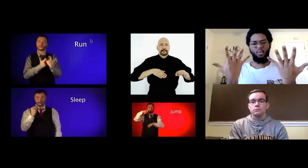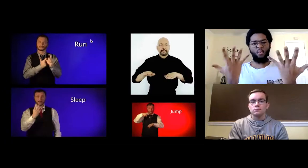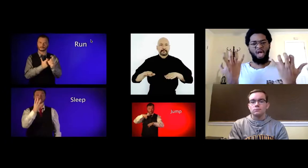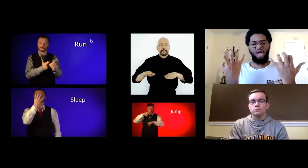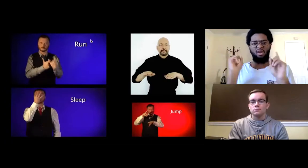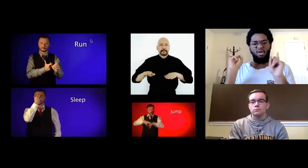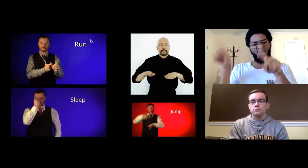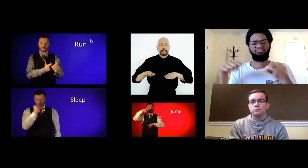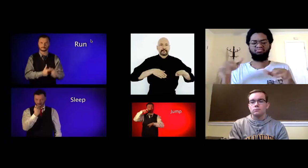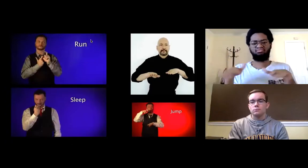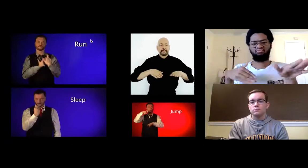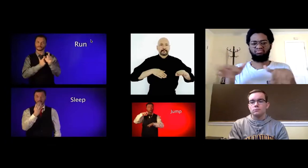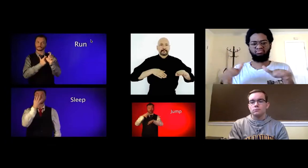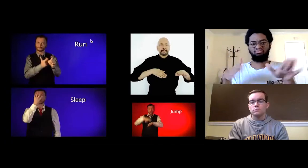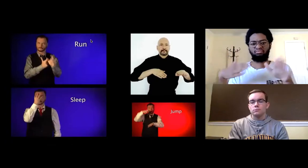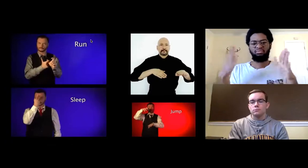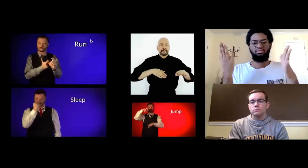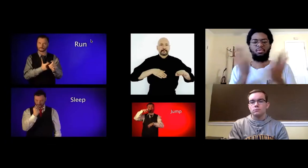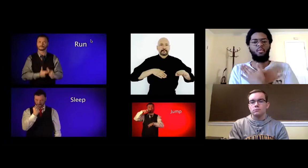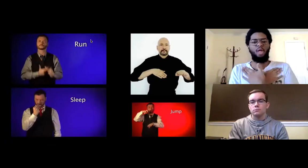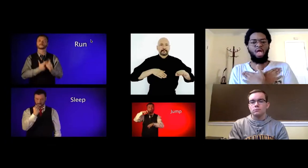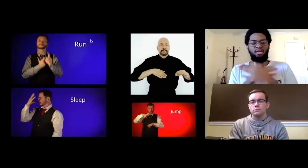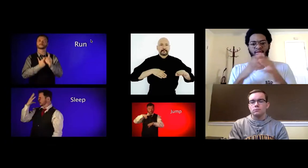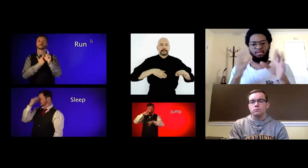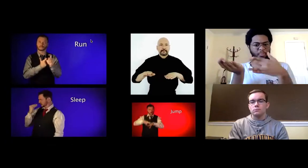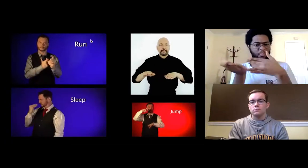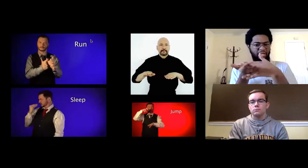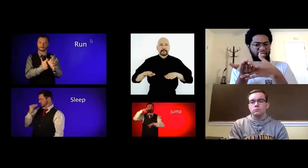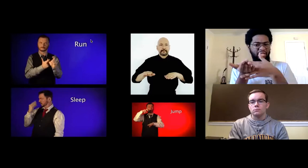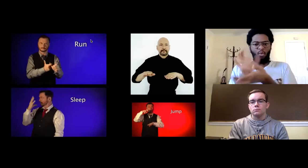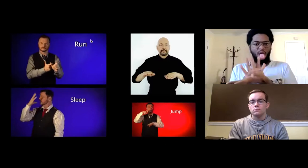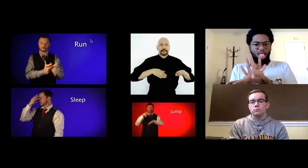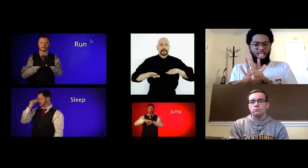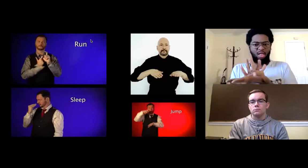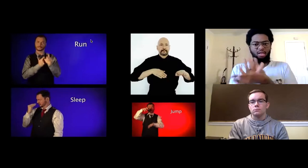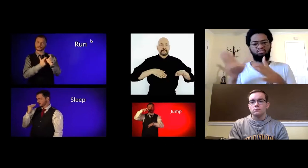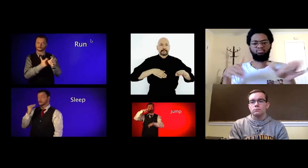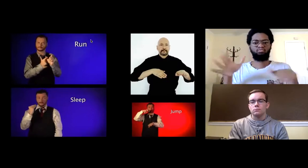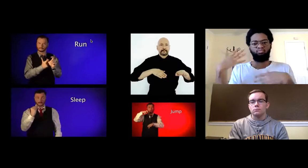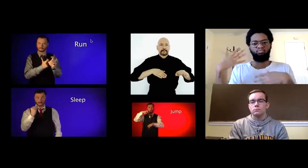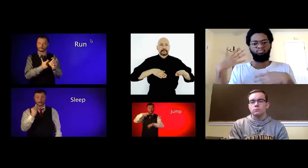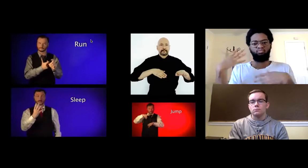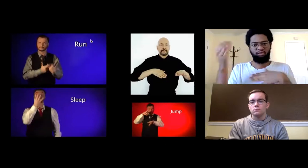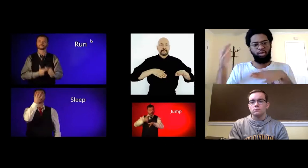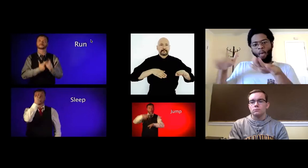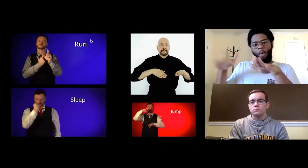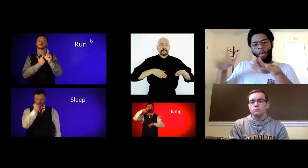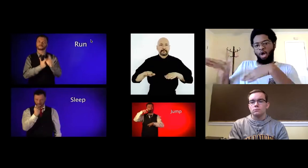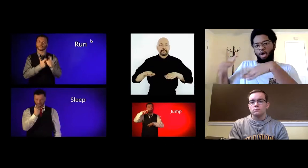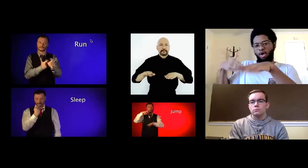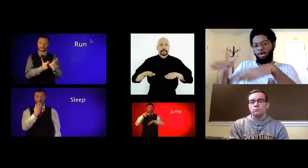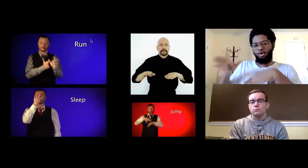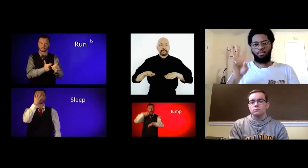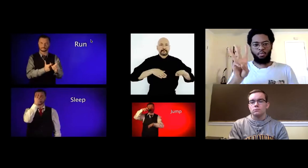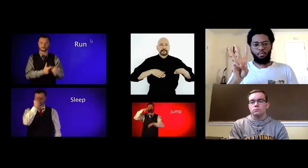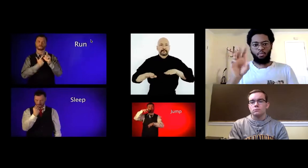The next sign we have on the slide is walk. I want to go on a walk. I want a break from school